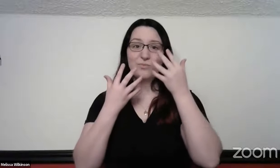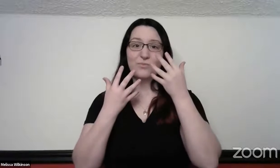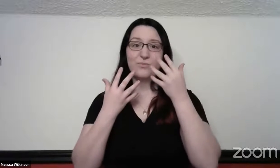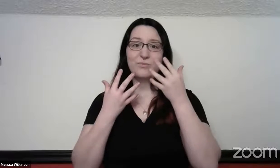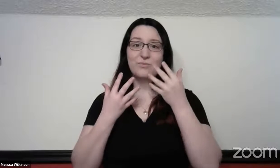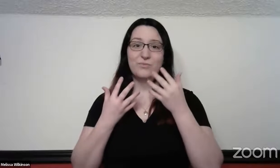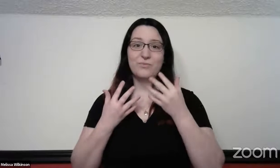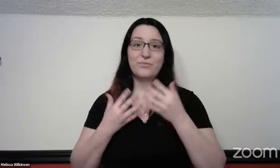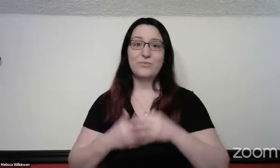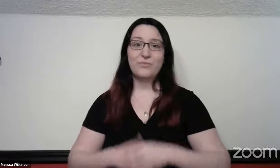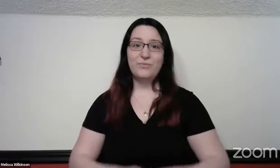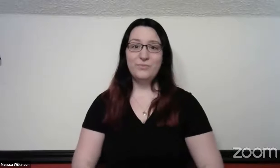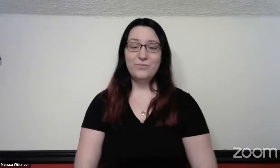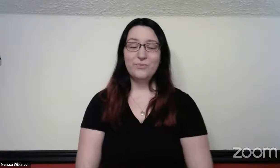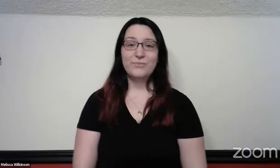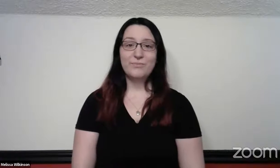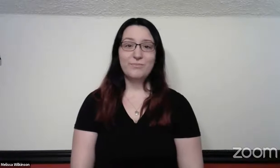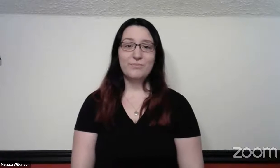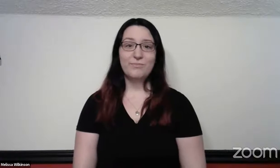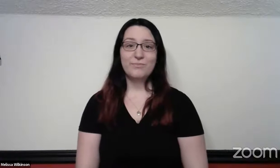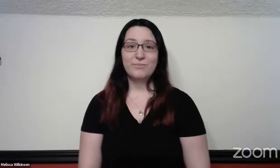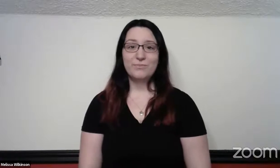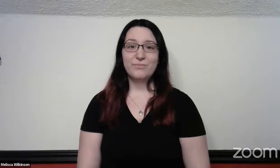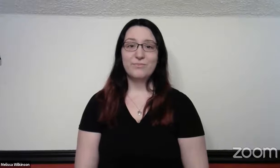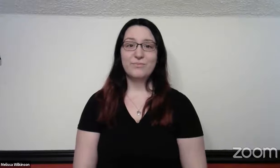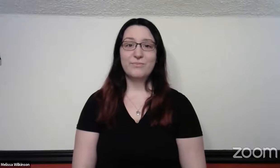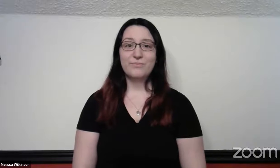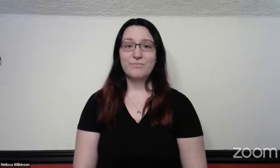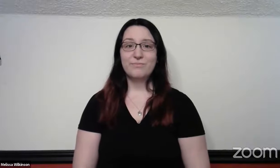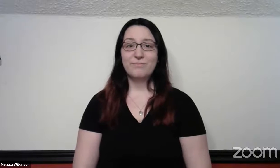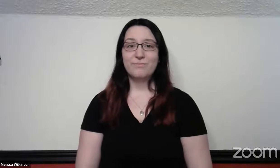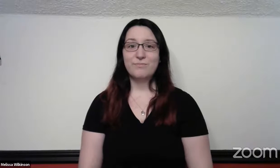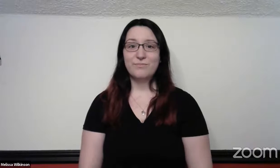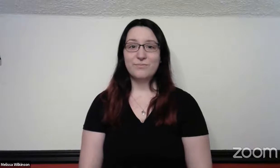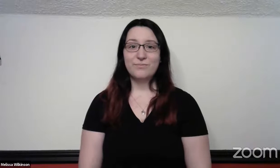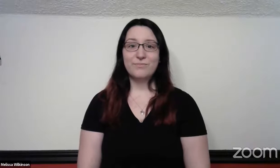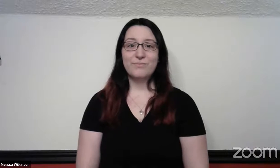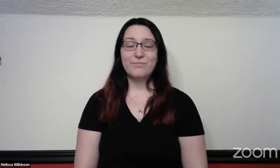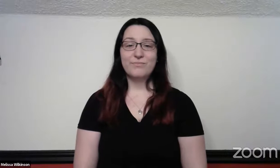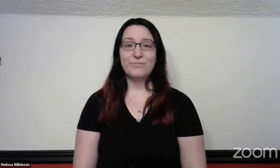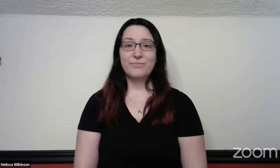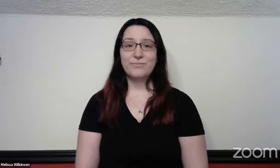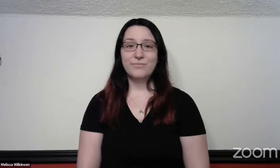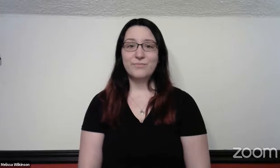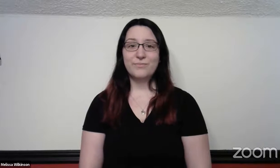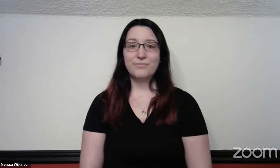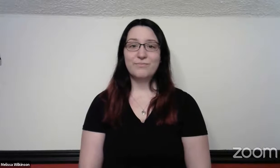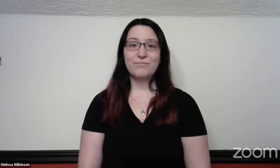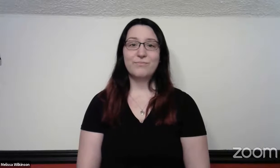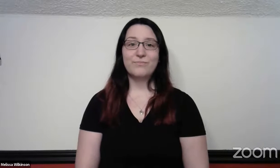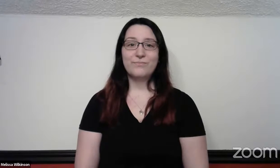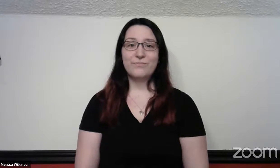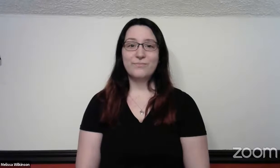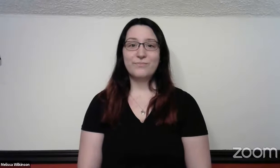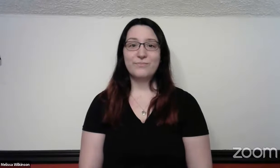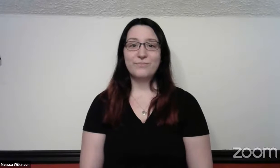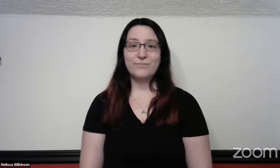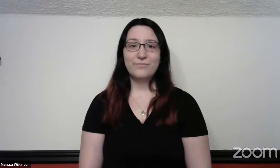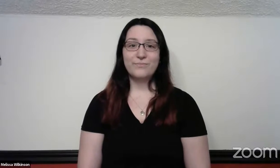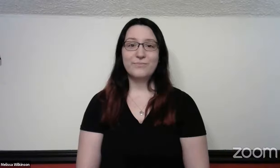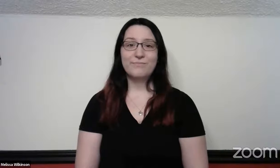result with the community. So, tidings of boredom and woe. Melissa, are you ready? All right, here